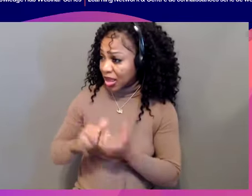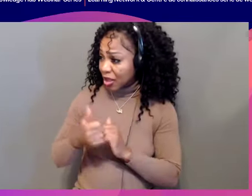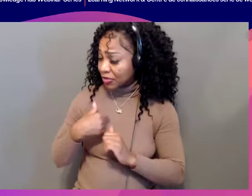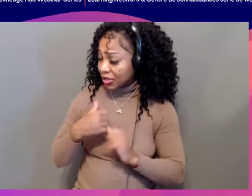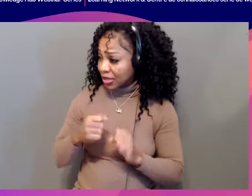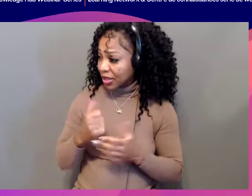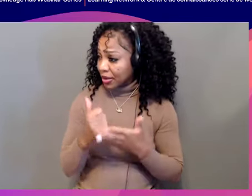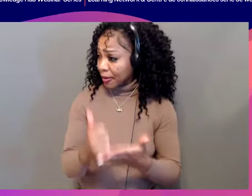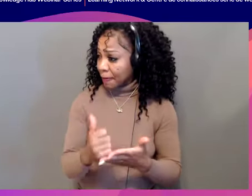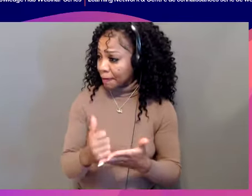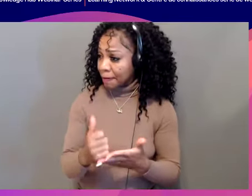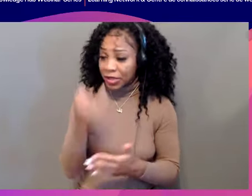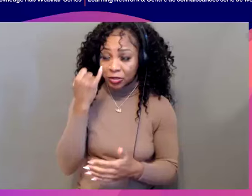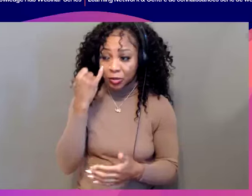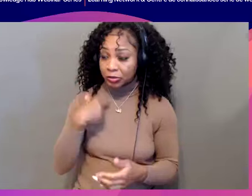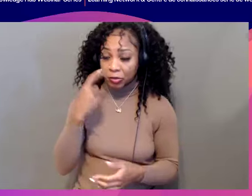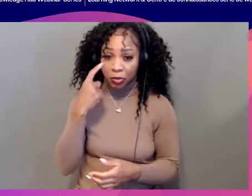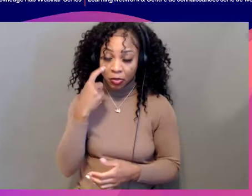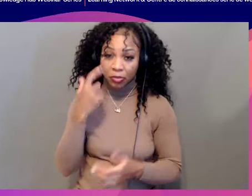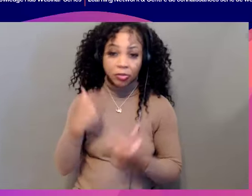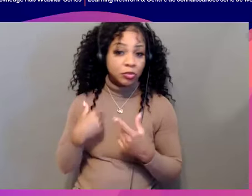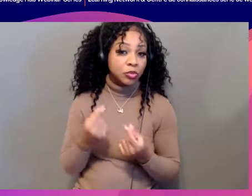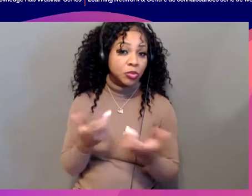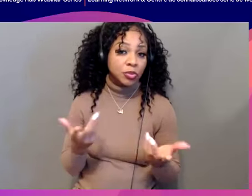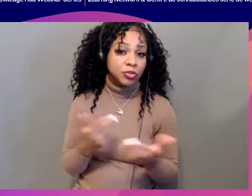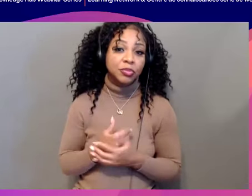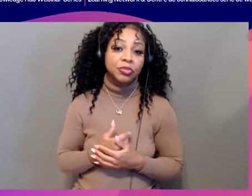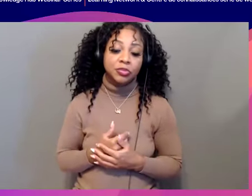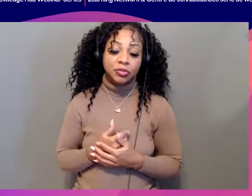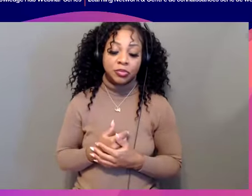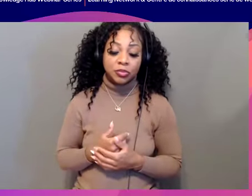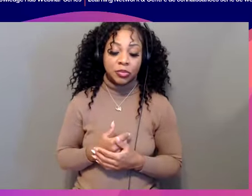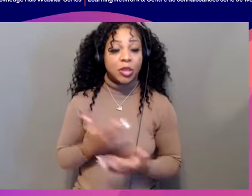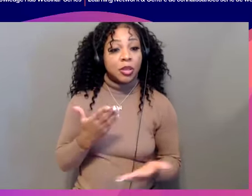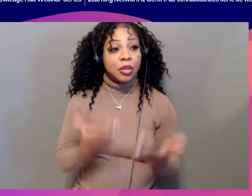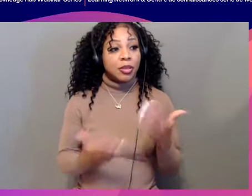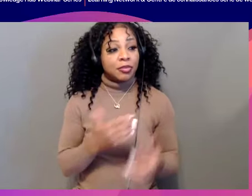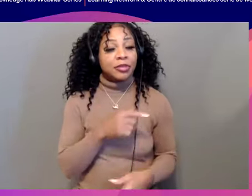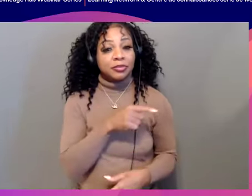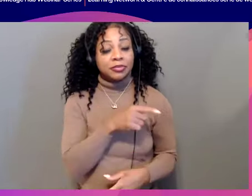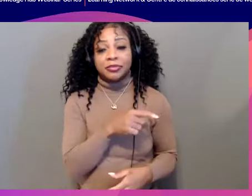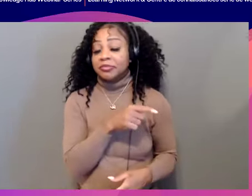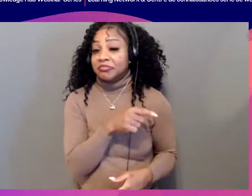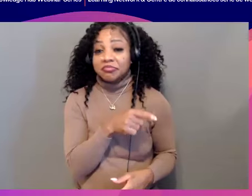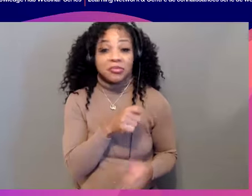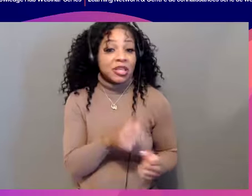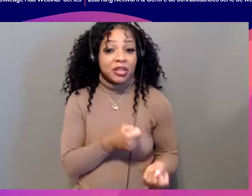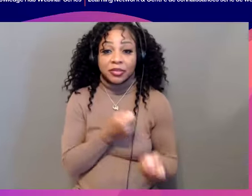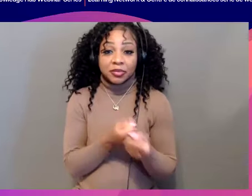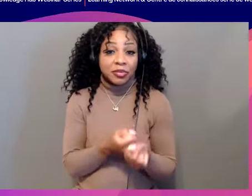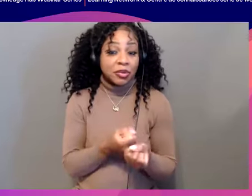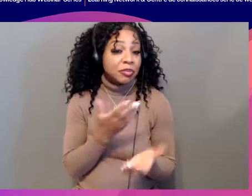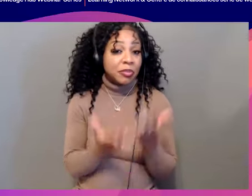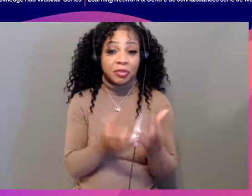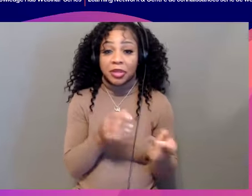this if I witness it, right? And then maybe you have an ally who can support. If you do have a boss